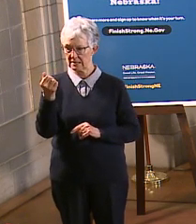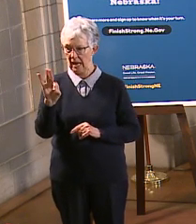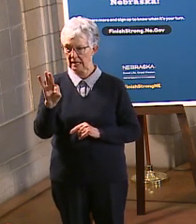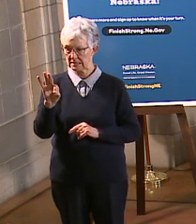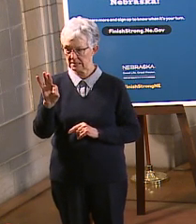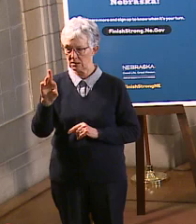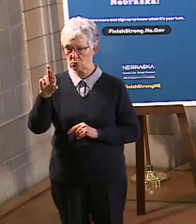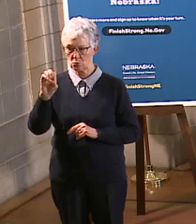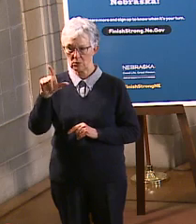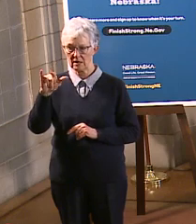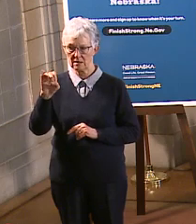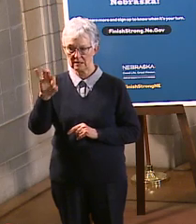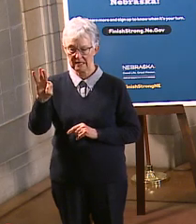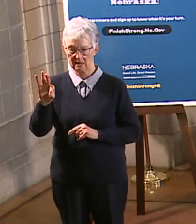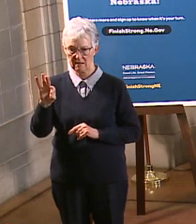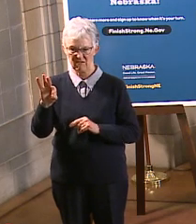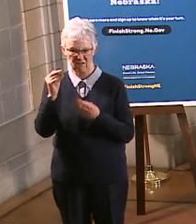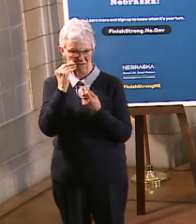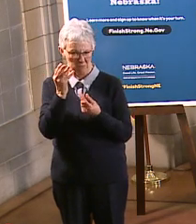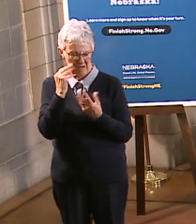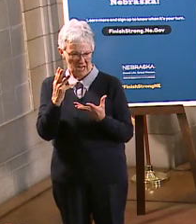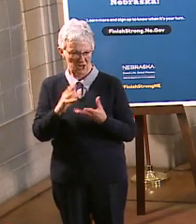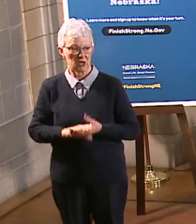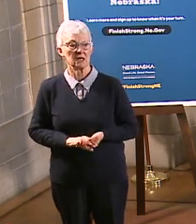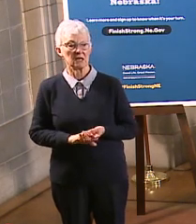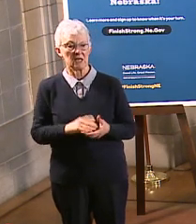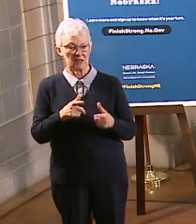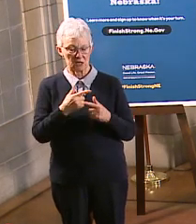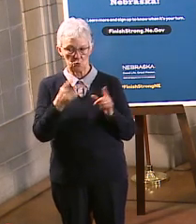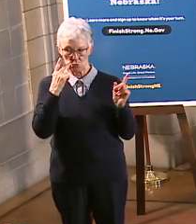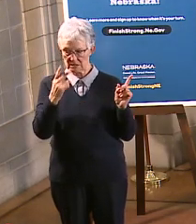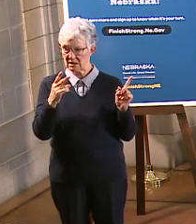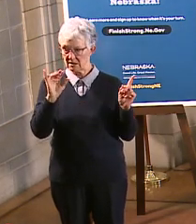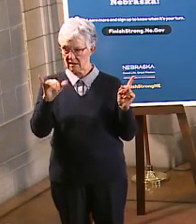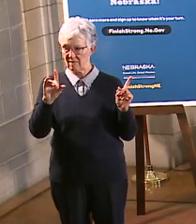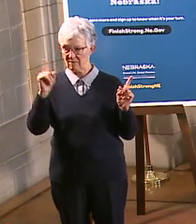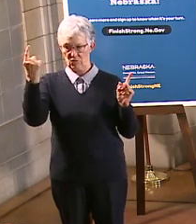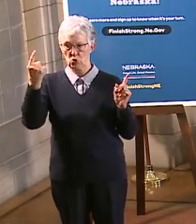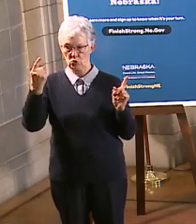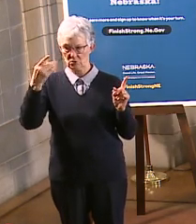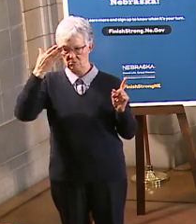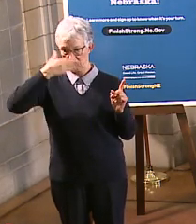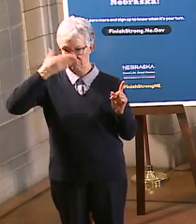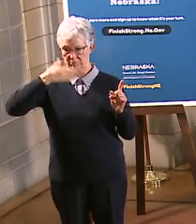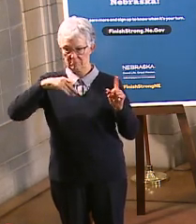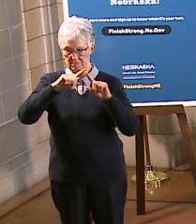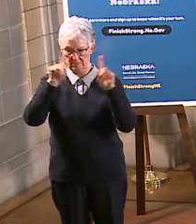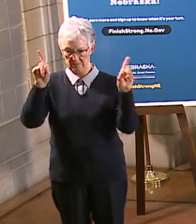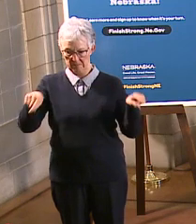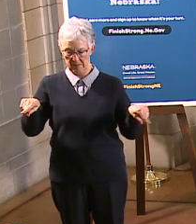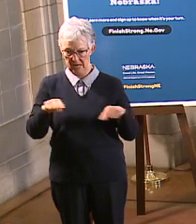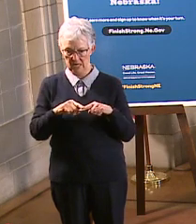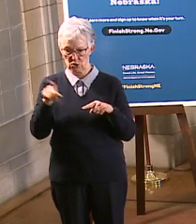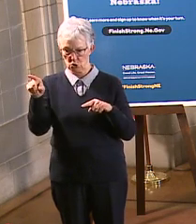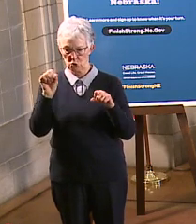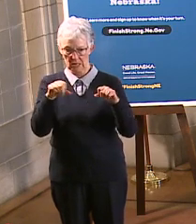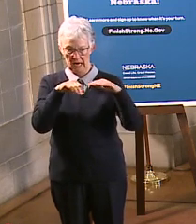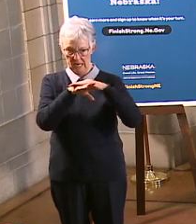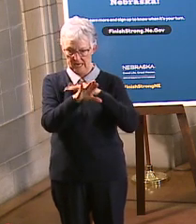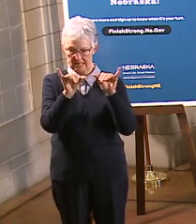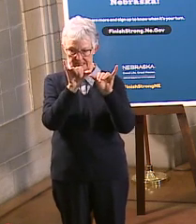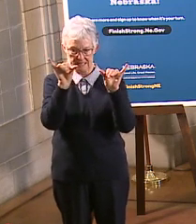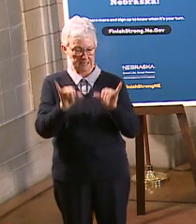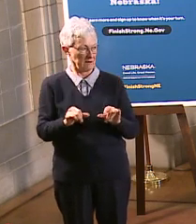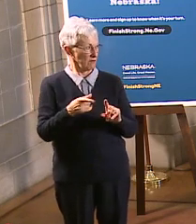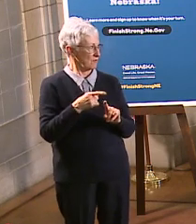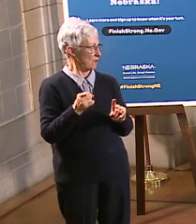information. After dismissing the pop-out, you will see the main page, which allows entry into the system either from the top navigation bar or